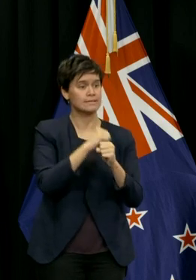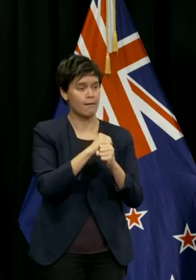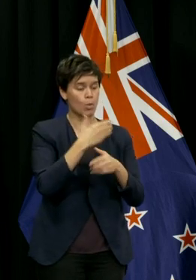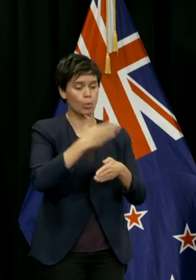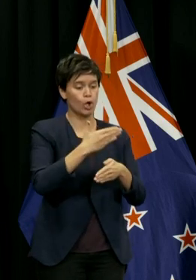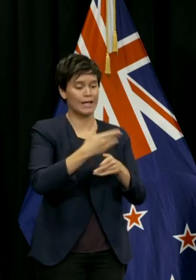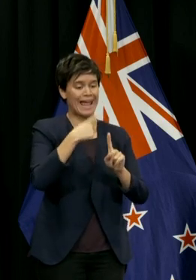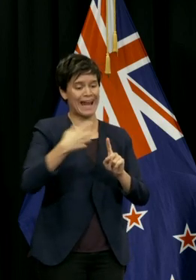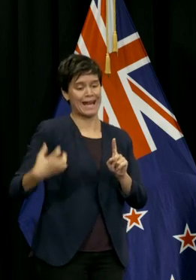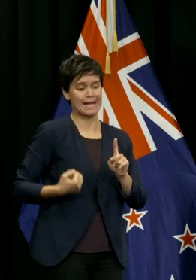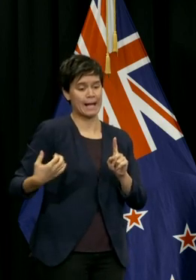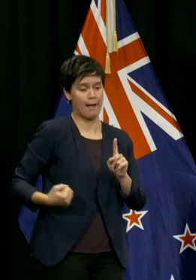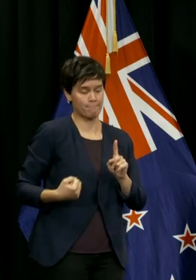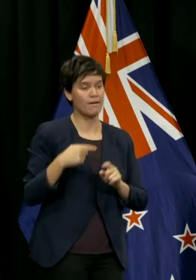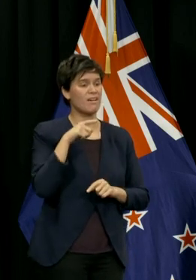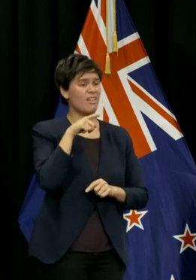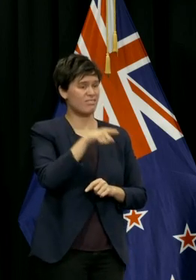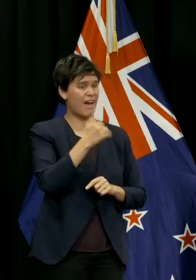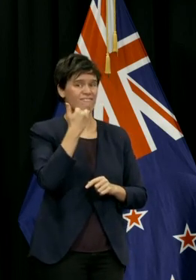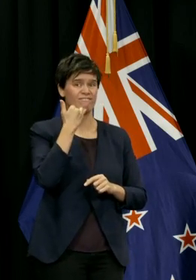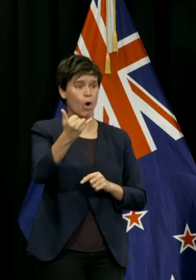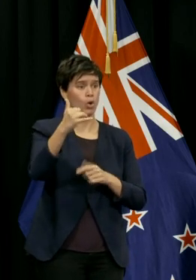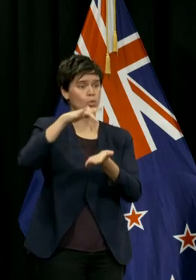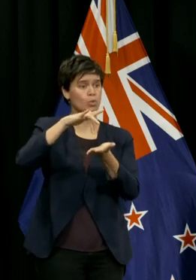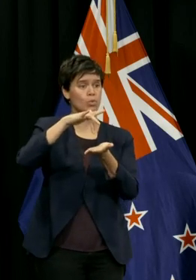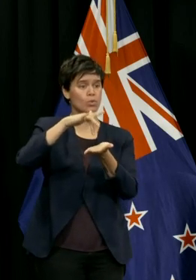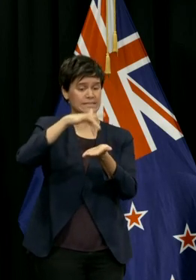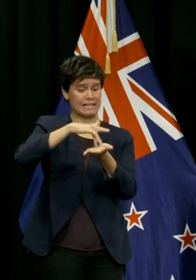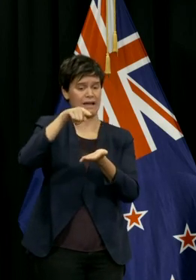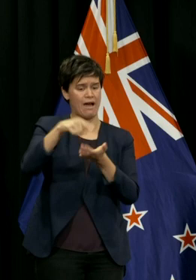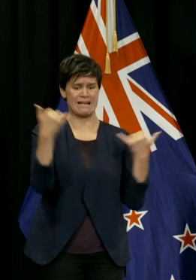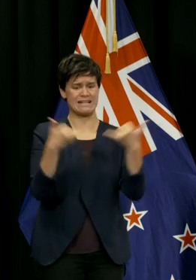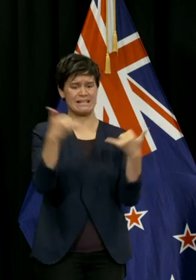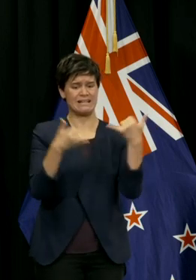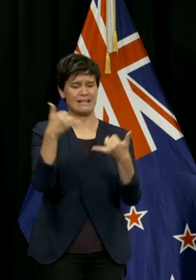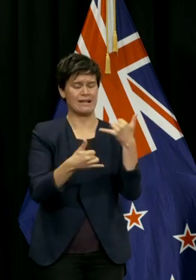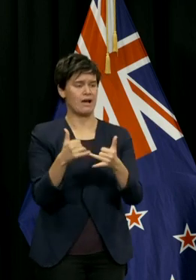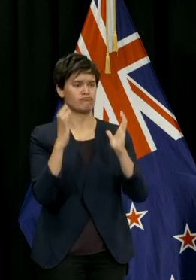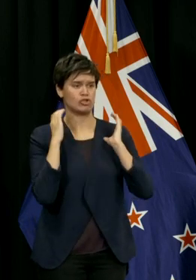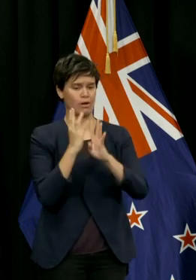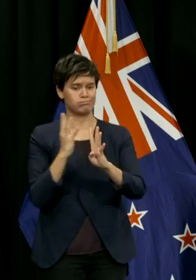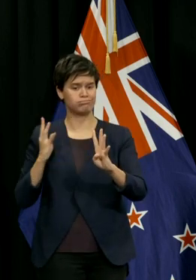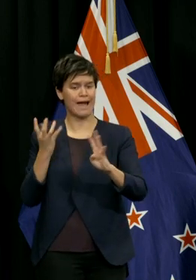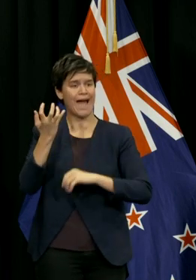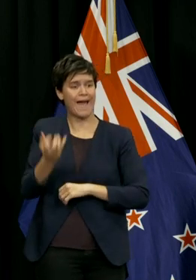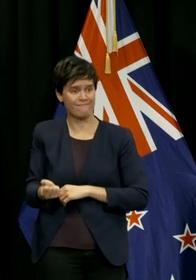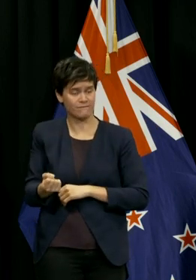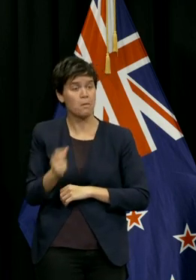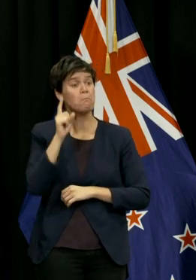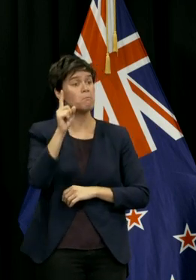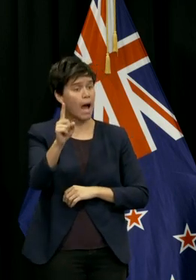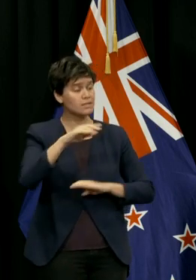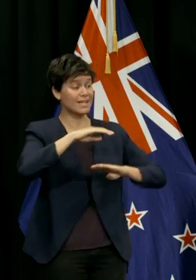line, that phone line has been under pressure, but their calls will be answered. Everybody in this situation just has to